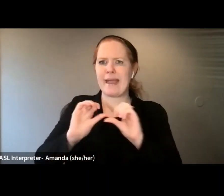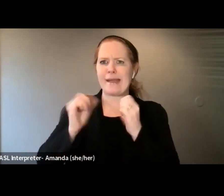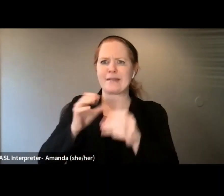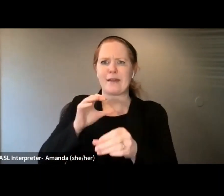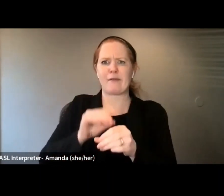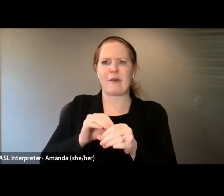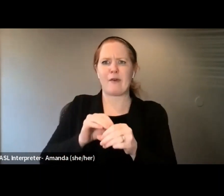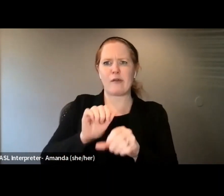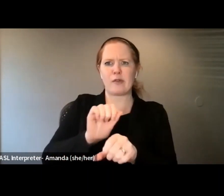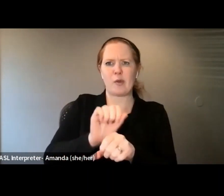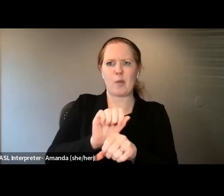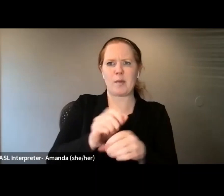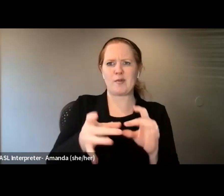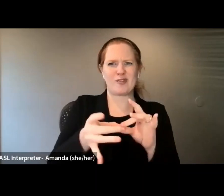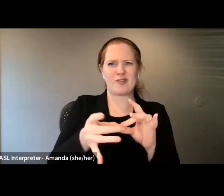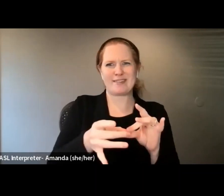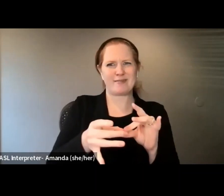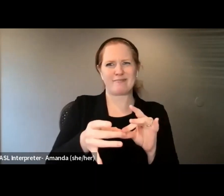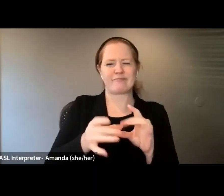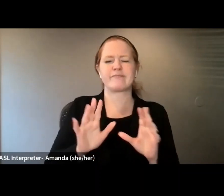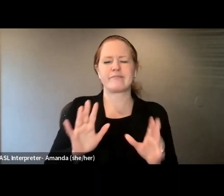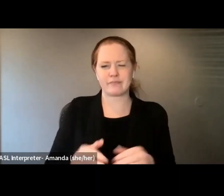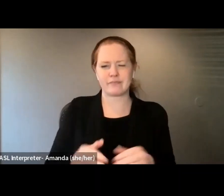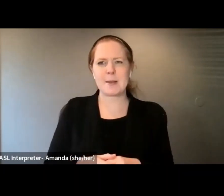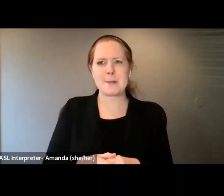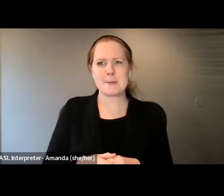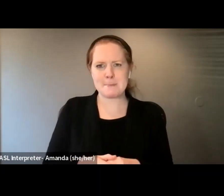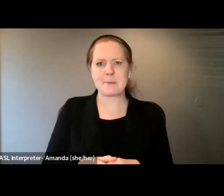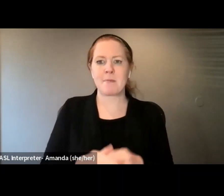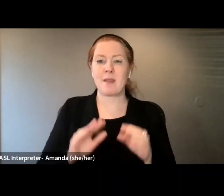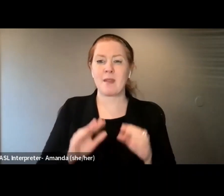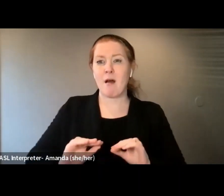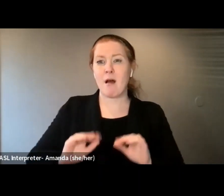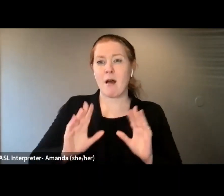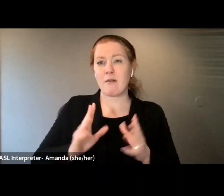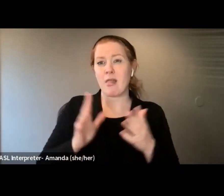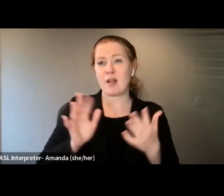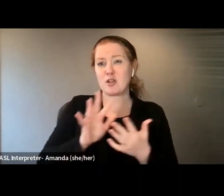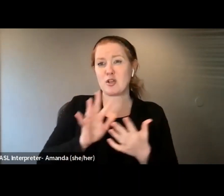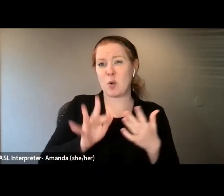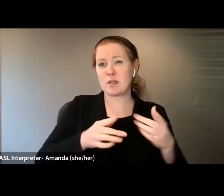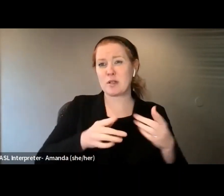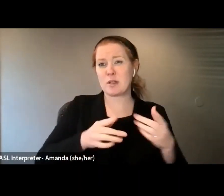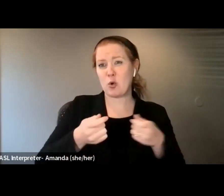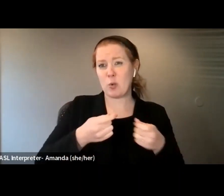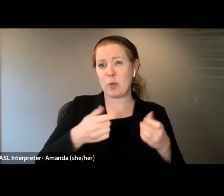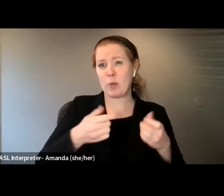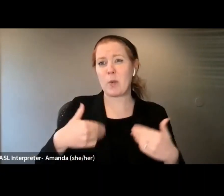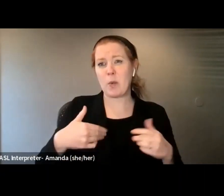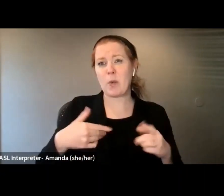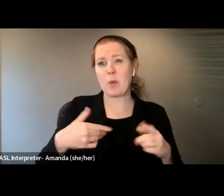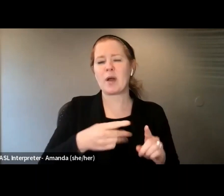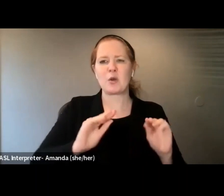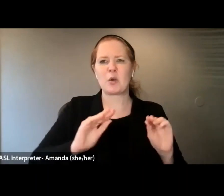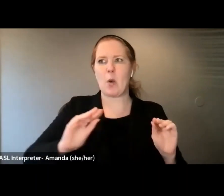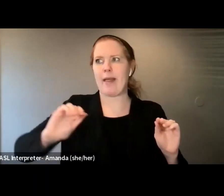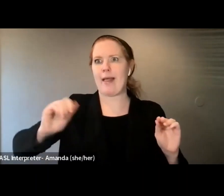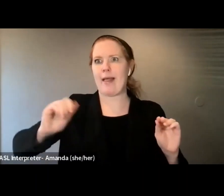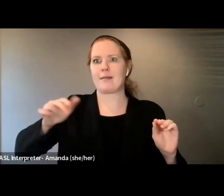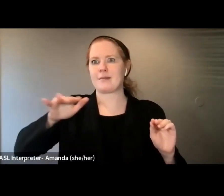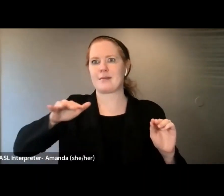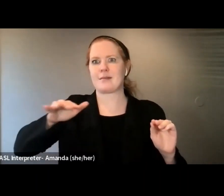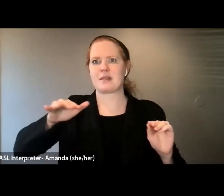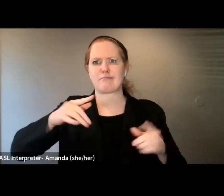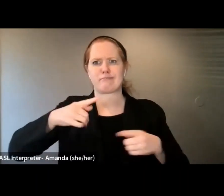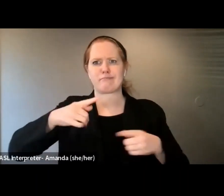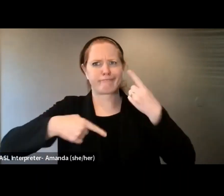employment relationship. So obviously there's a very high degree of choice and control in this model because there's no one else kind of dictating